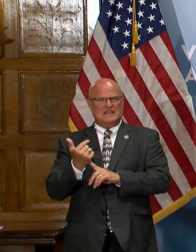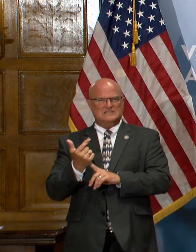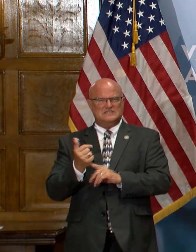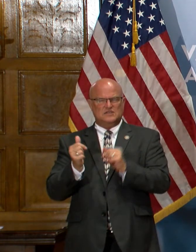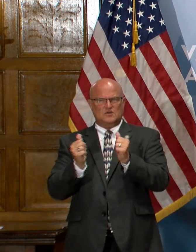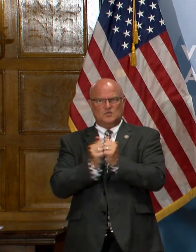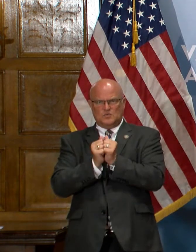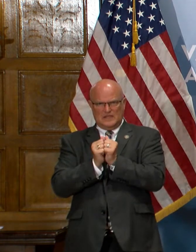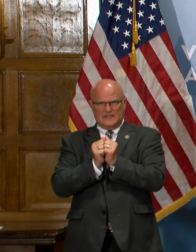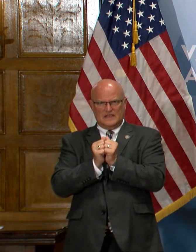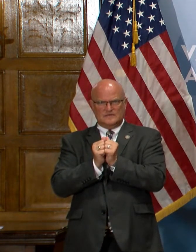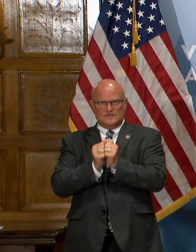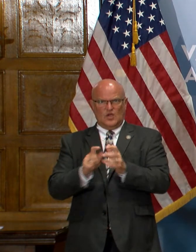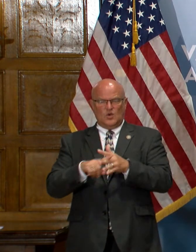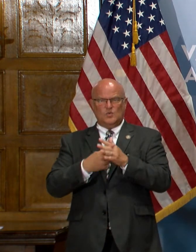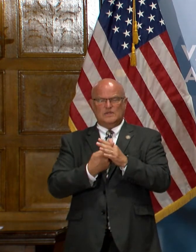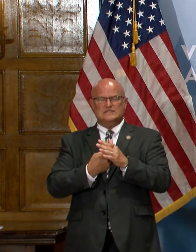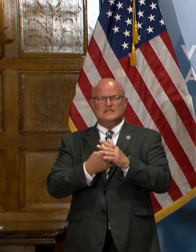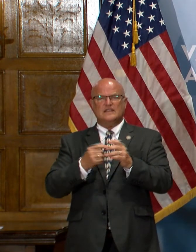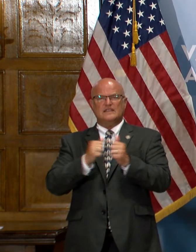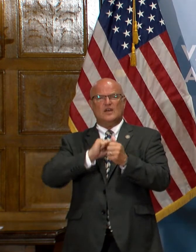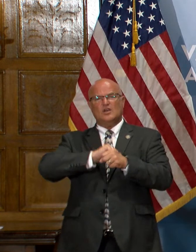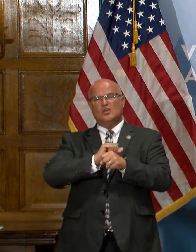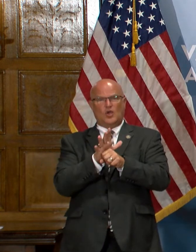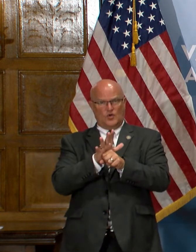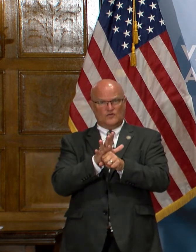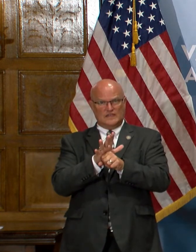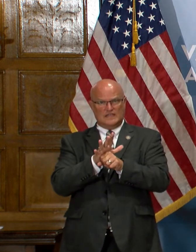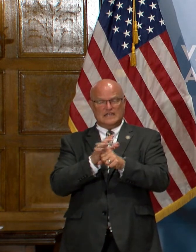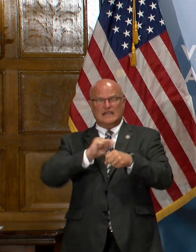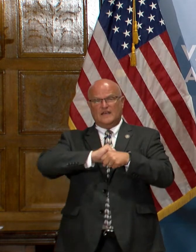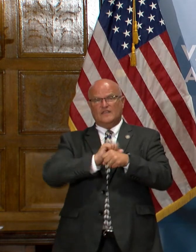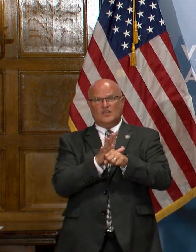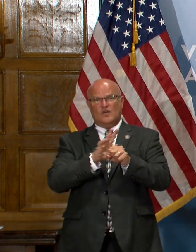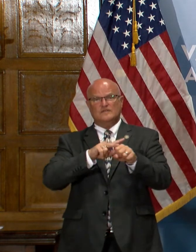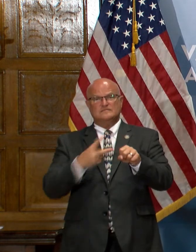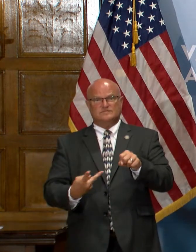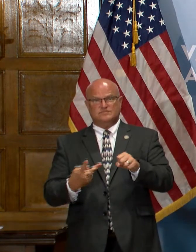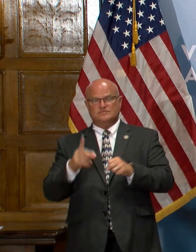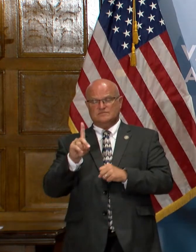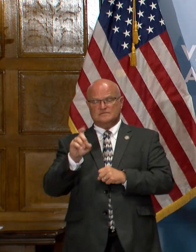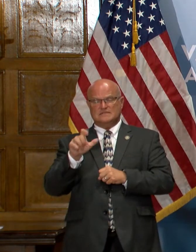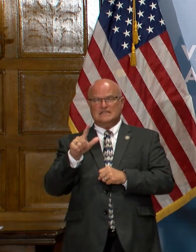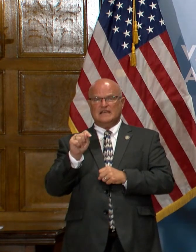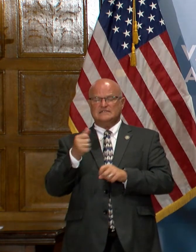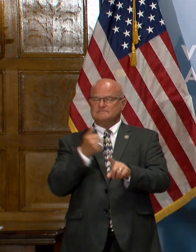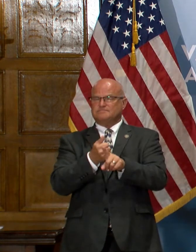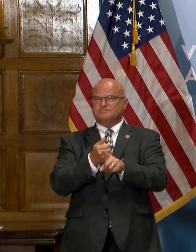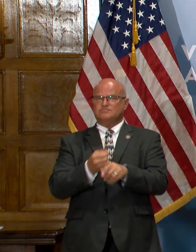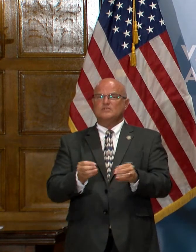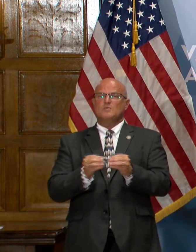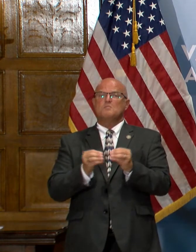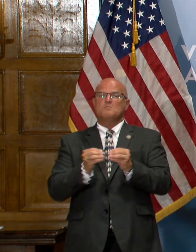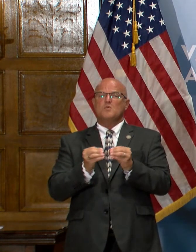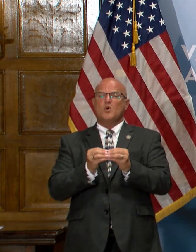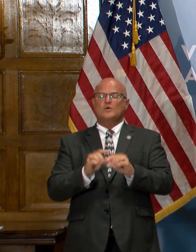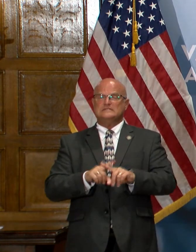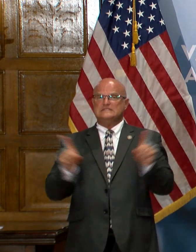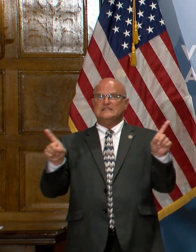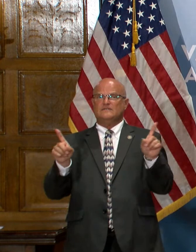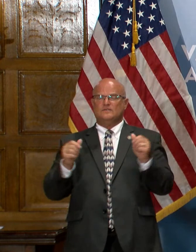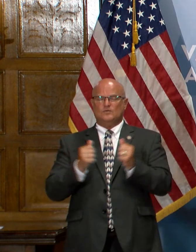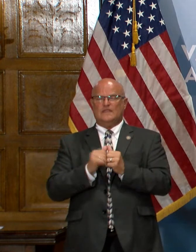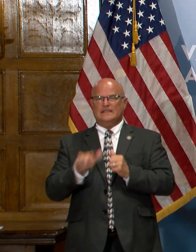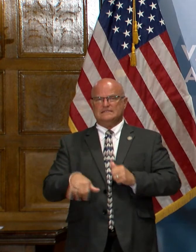year with the original Delta, with the original COVID variant. But today it's a different world